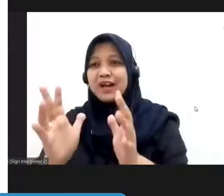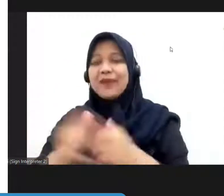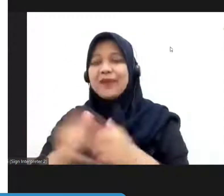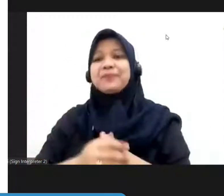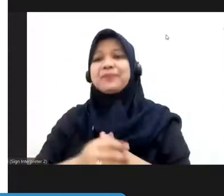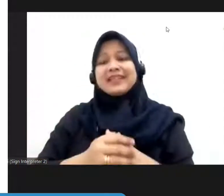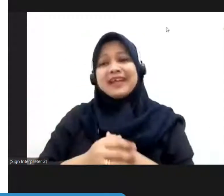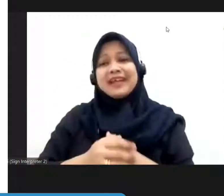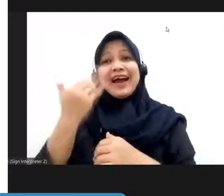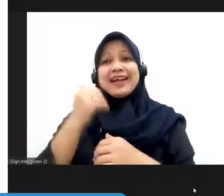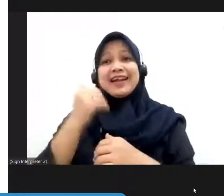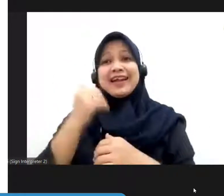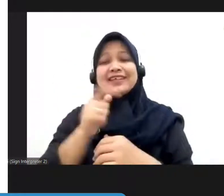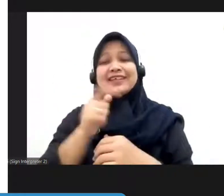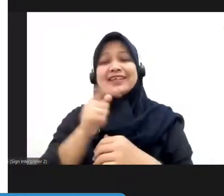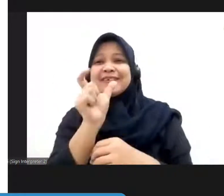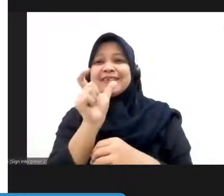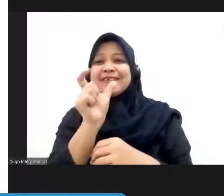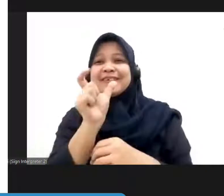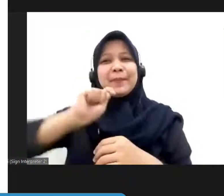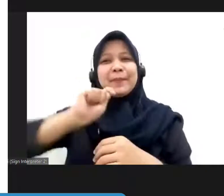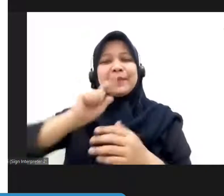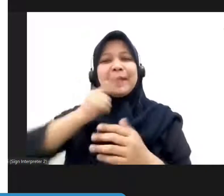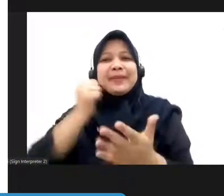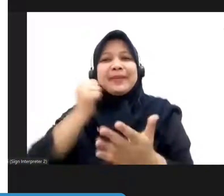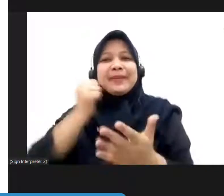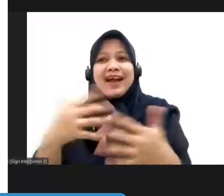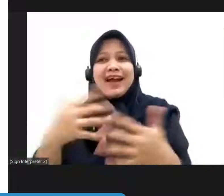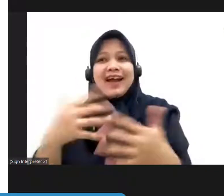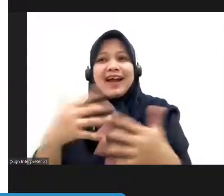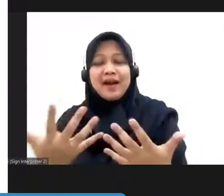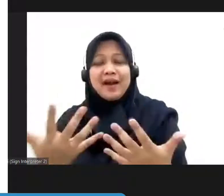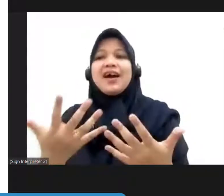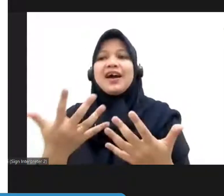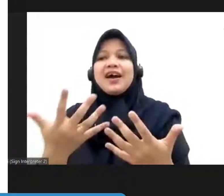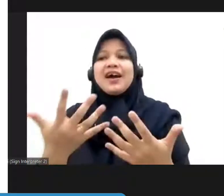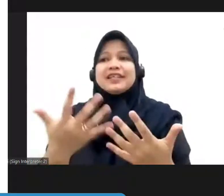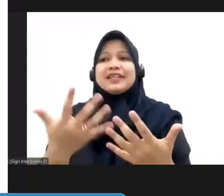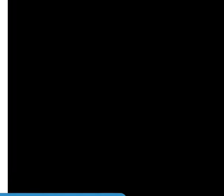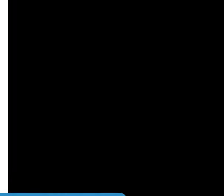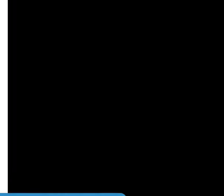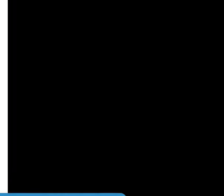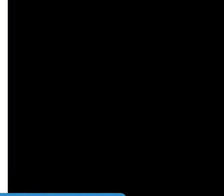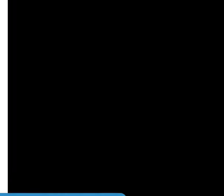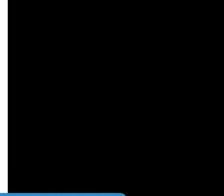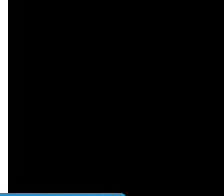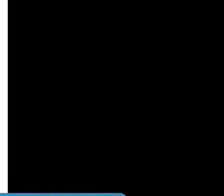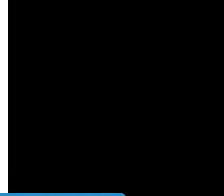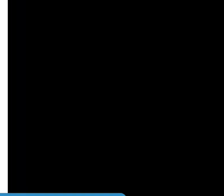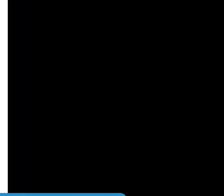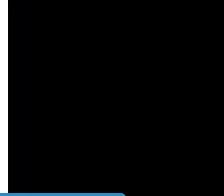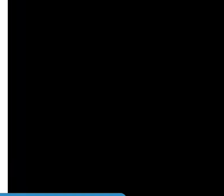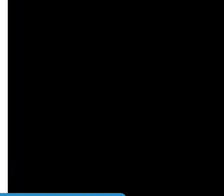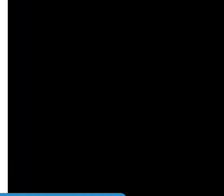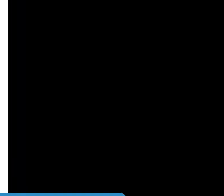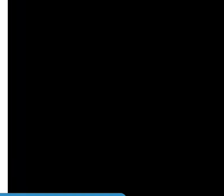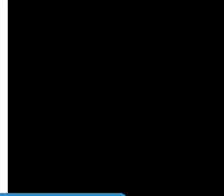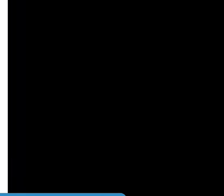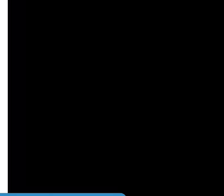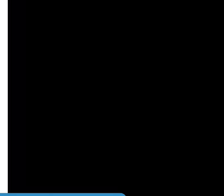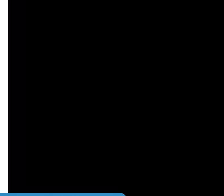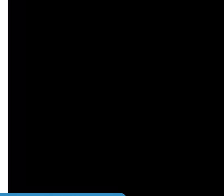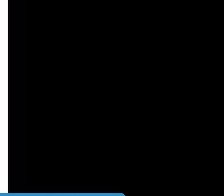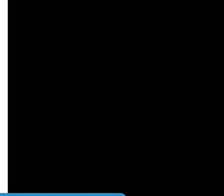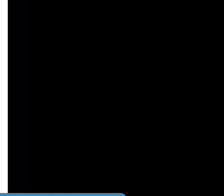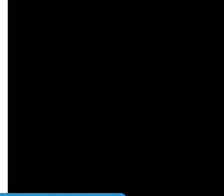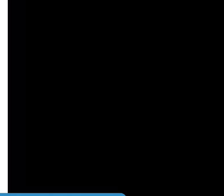messages from this webinar. And this is quite important because this event is also part of the 2020 Regional Humanitarian Partnership